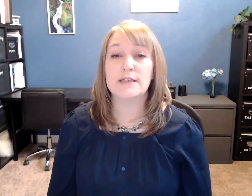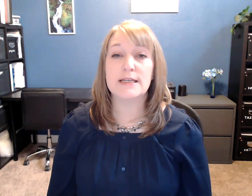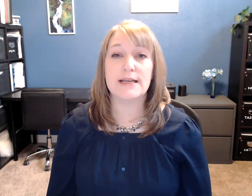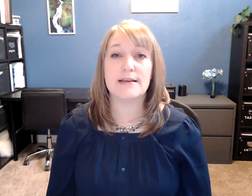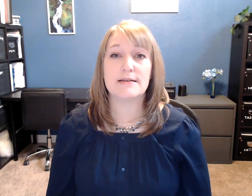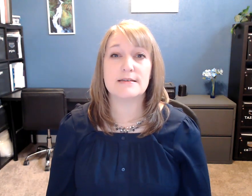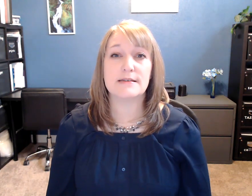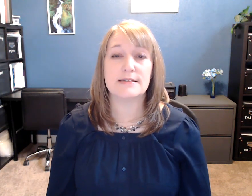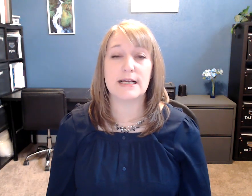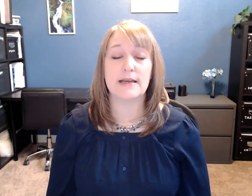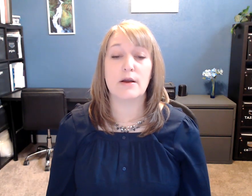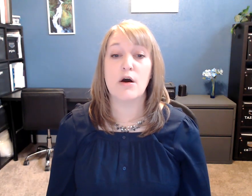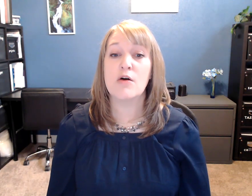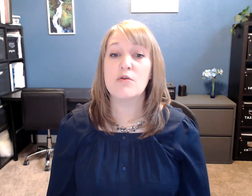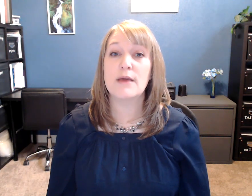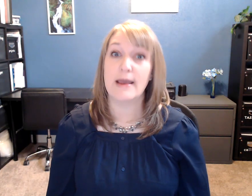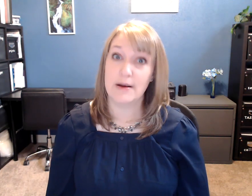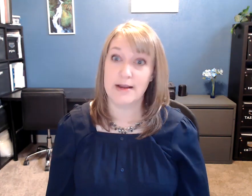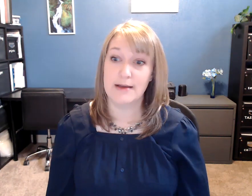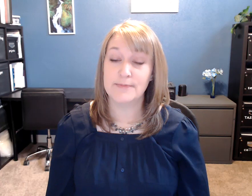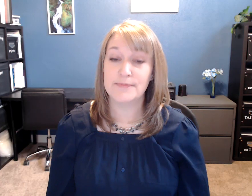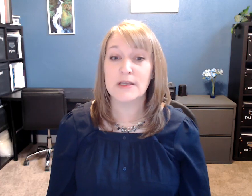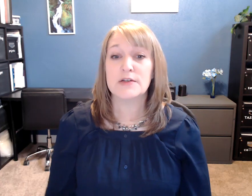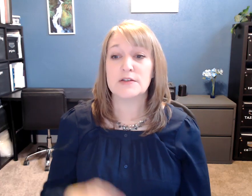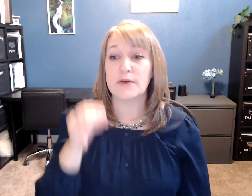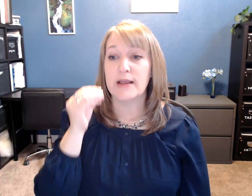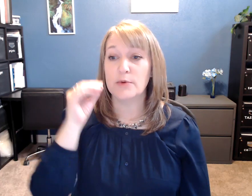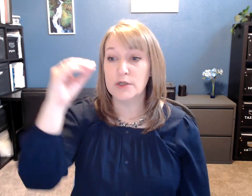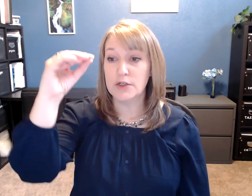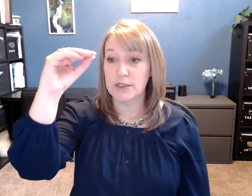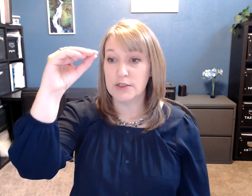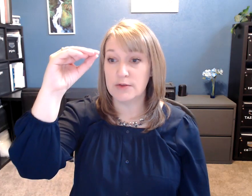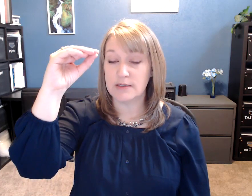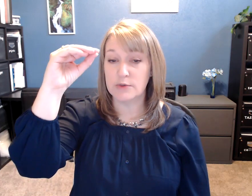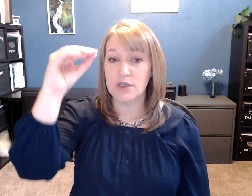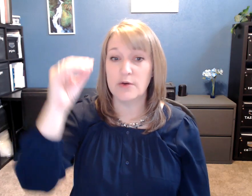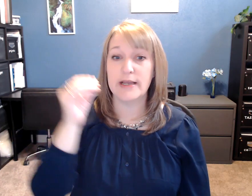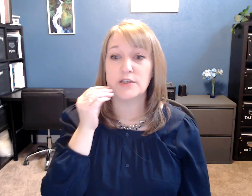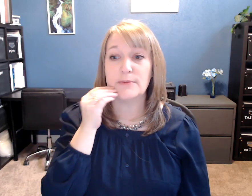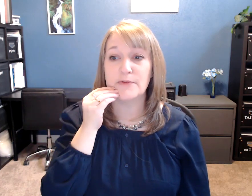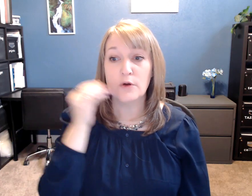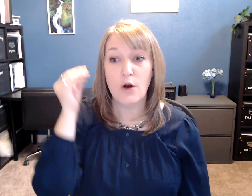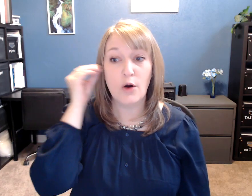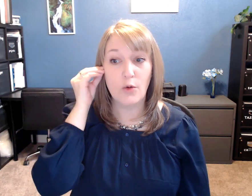neighborhood is signed home area. So for neighborhood, you're going to do that squished O hand shape for home,